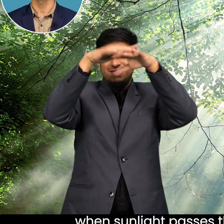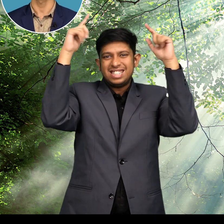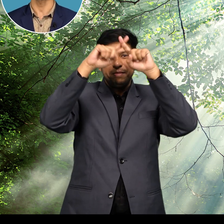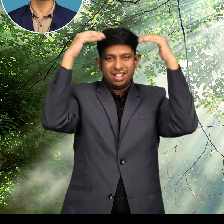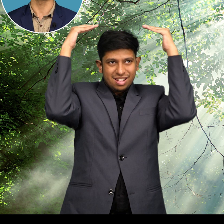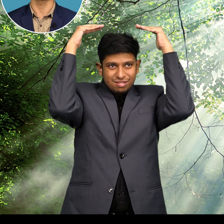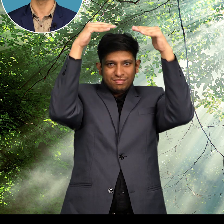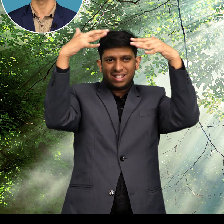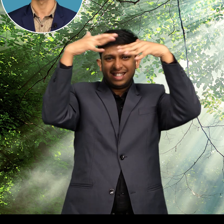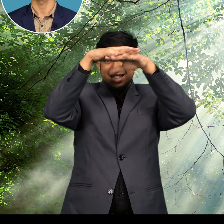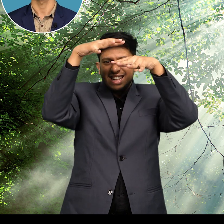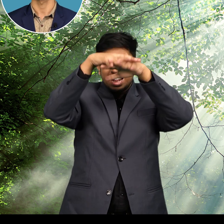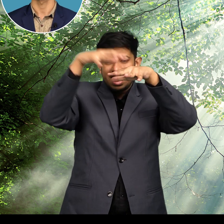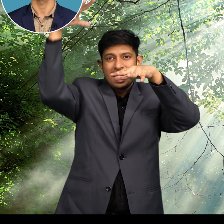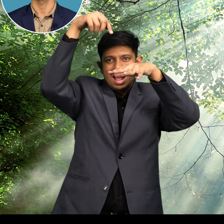forest.